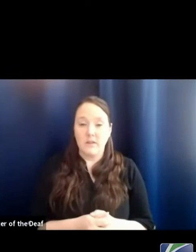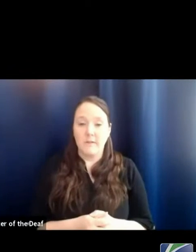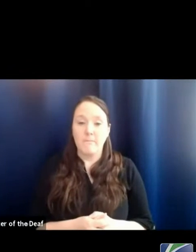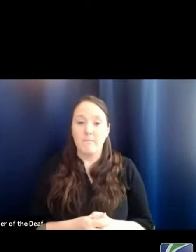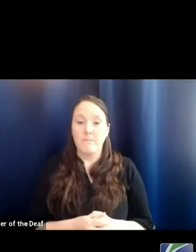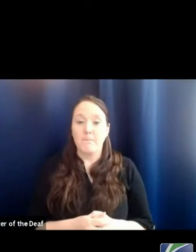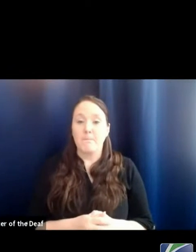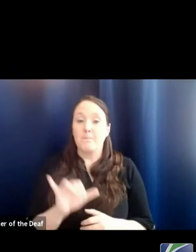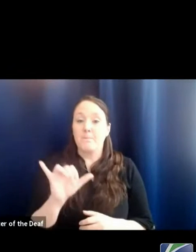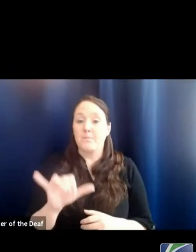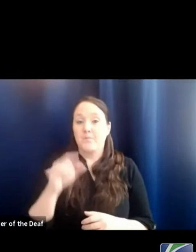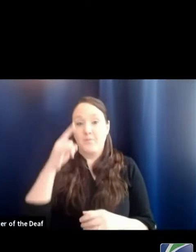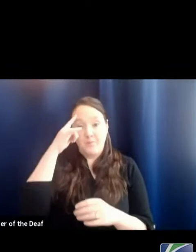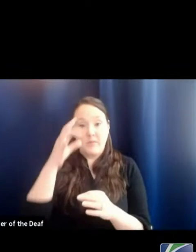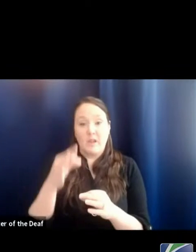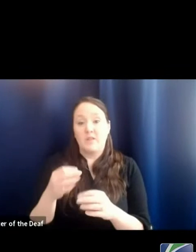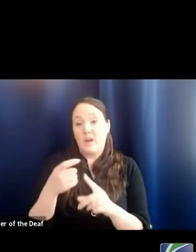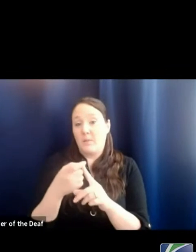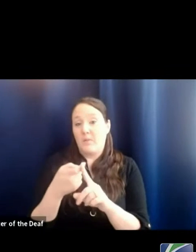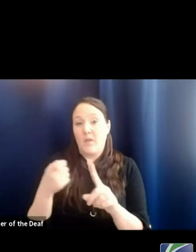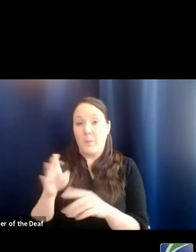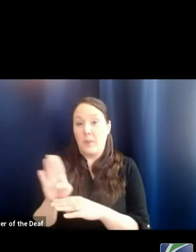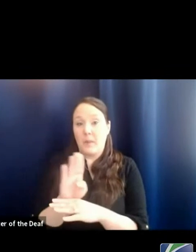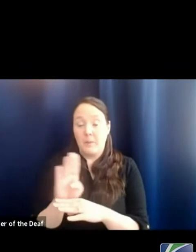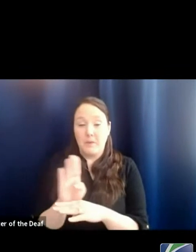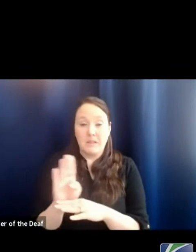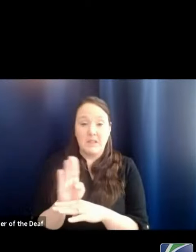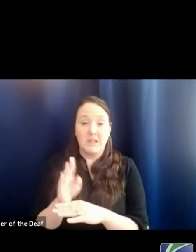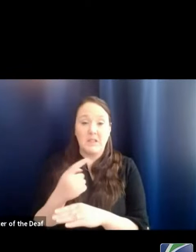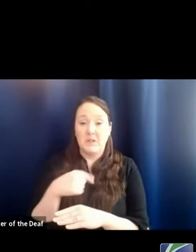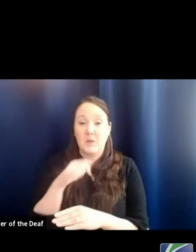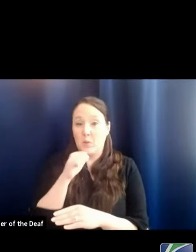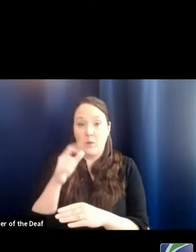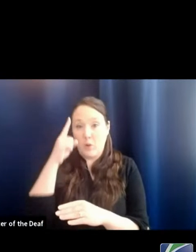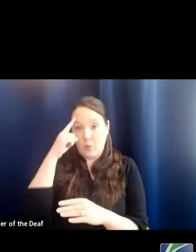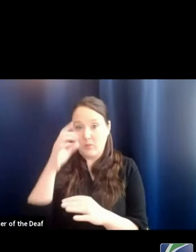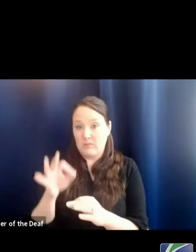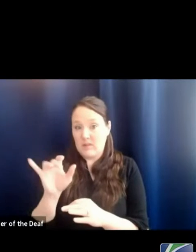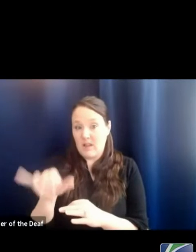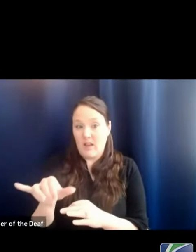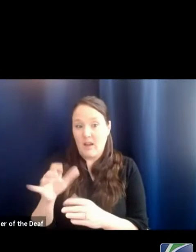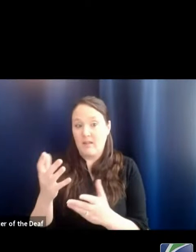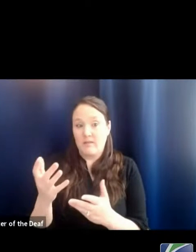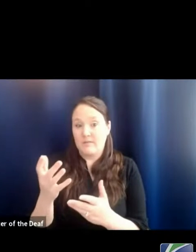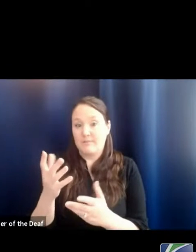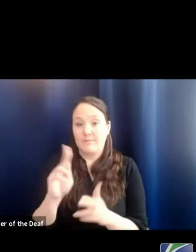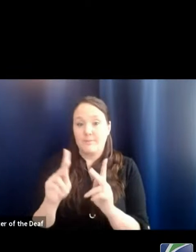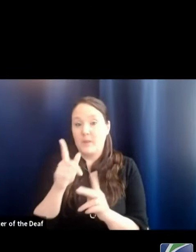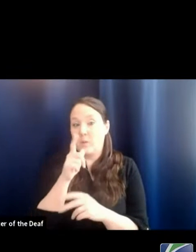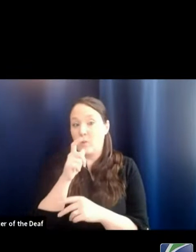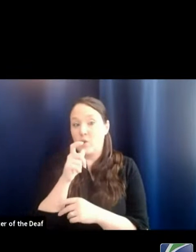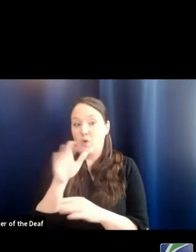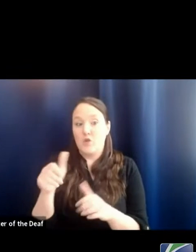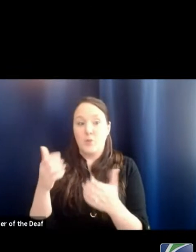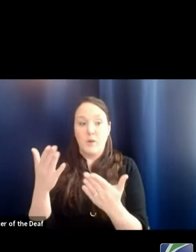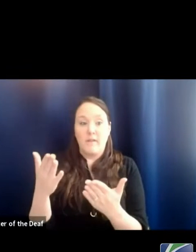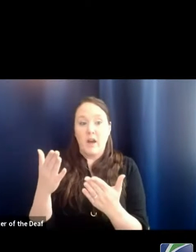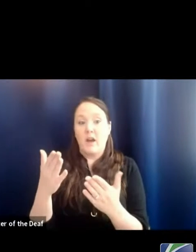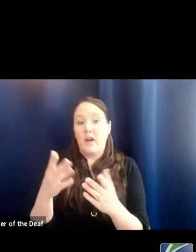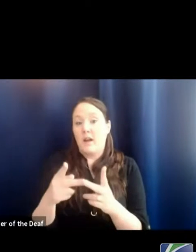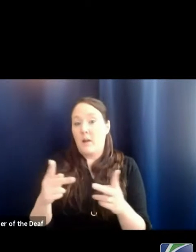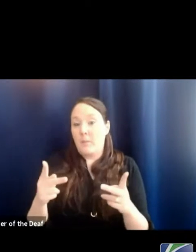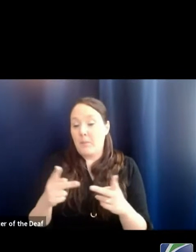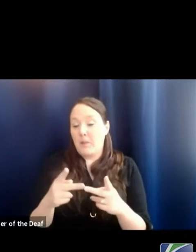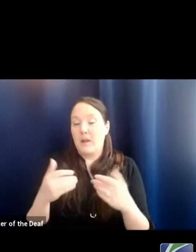That's a determination made by the business. It's not, we don't make that determination. People who provide space to have